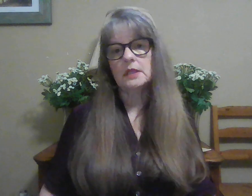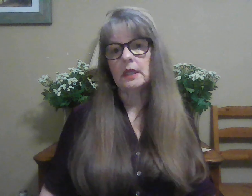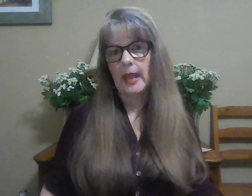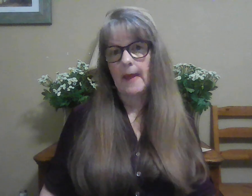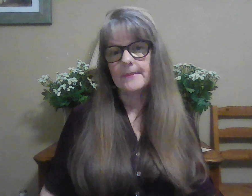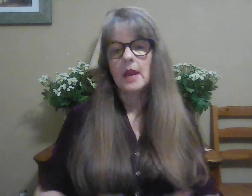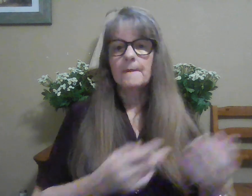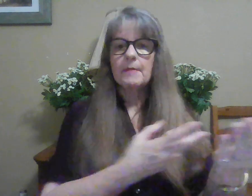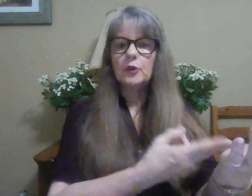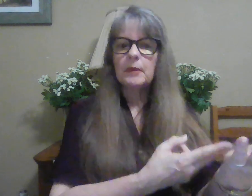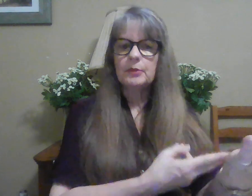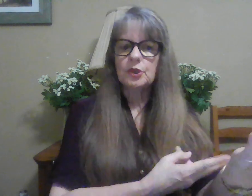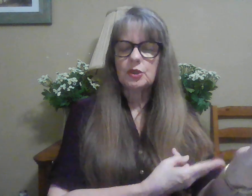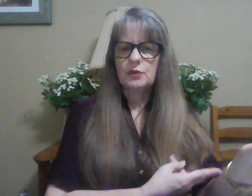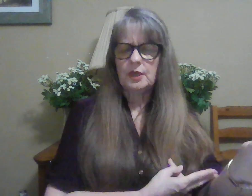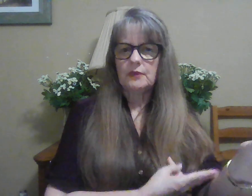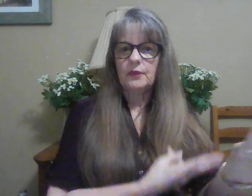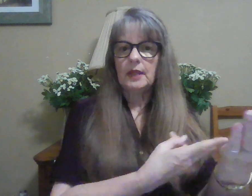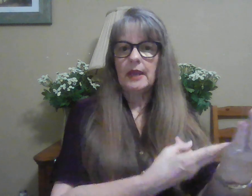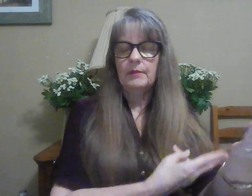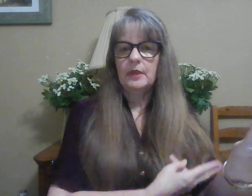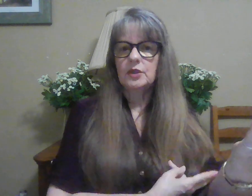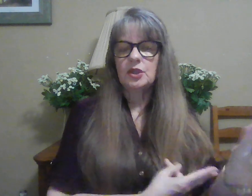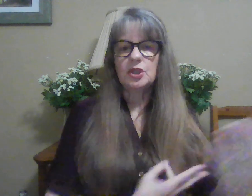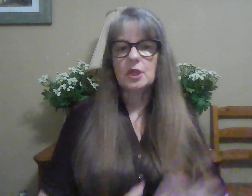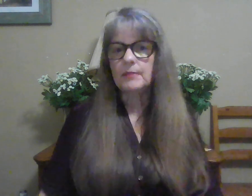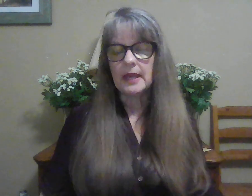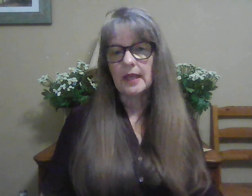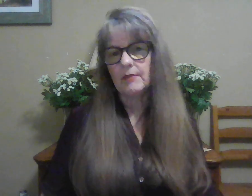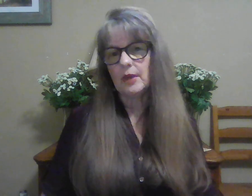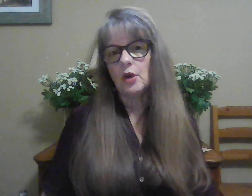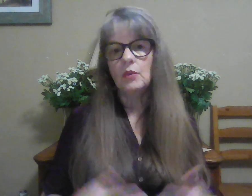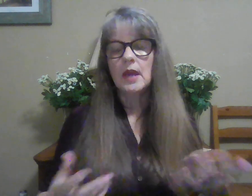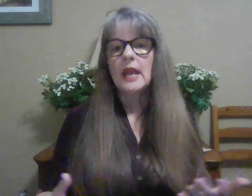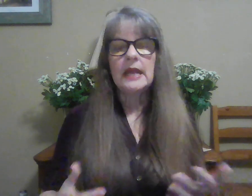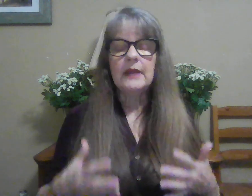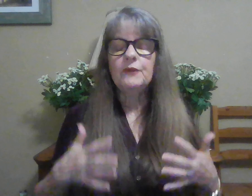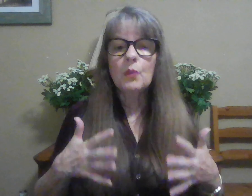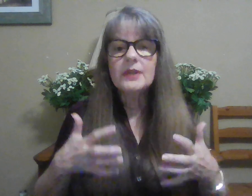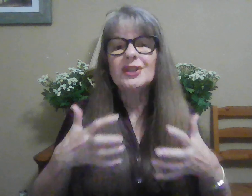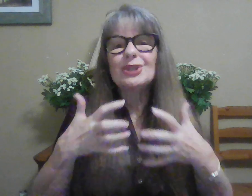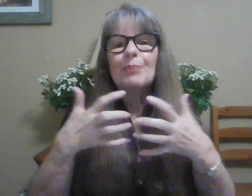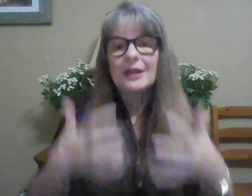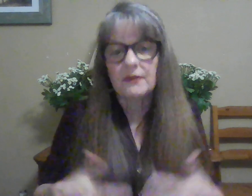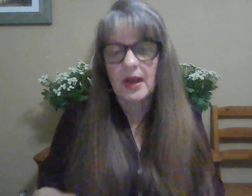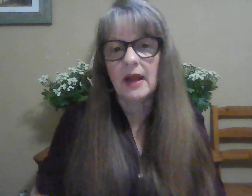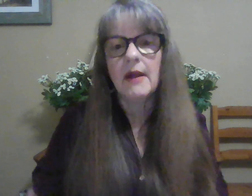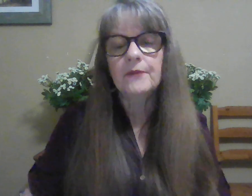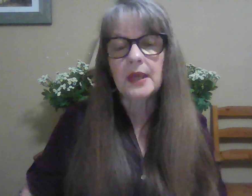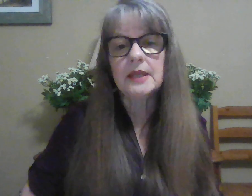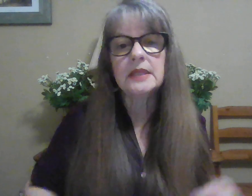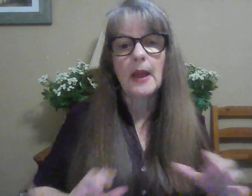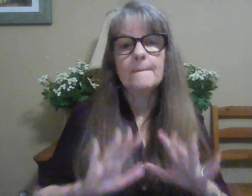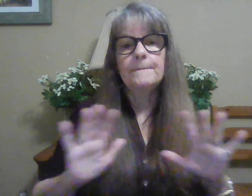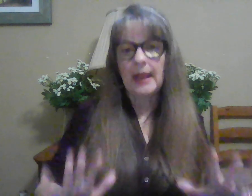a lamb. But most people just do this for lamb because it's sheep and lamb. They don't, if you want to specify that it's a